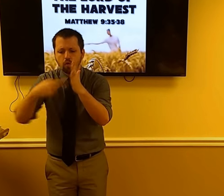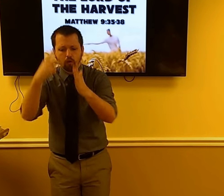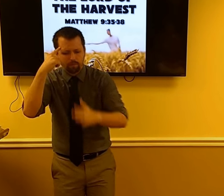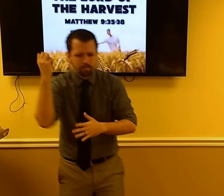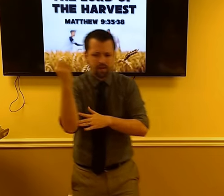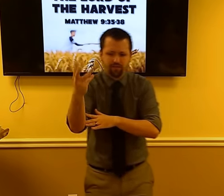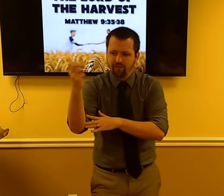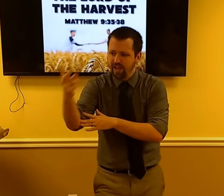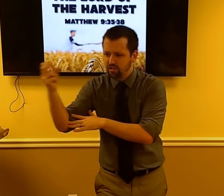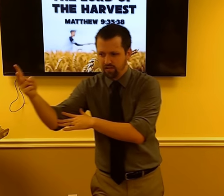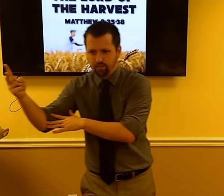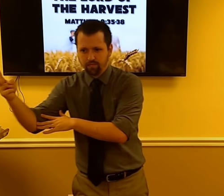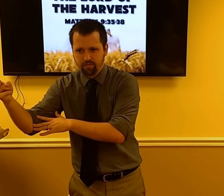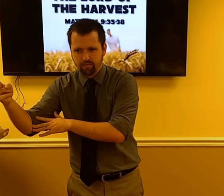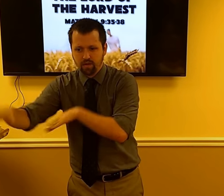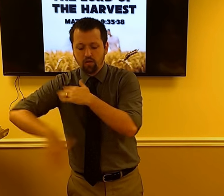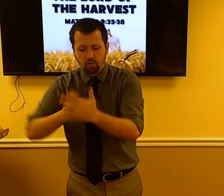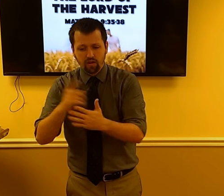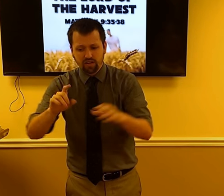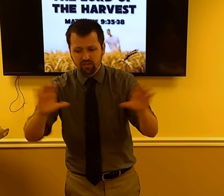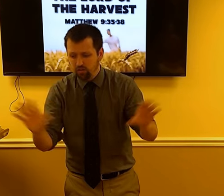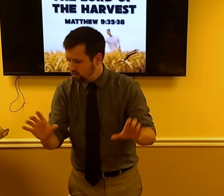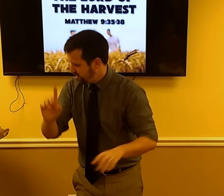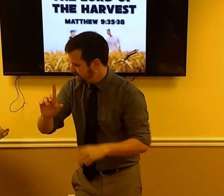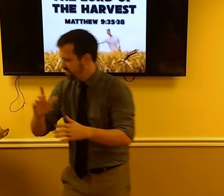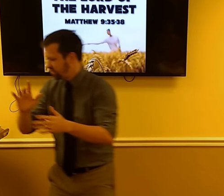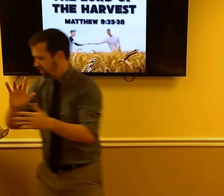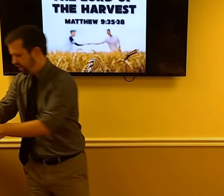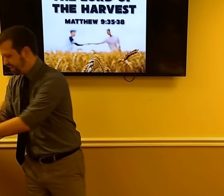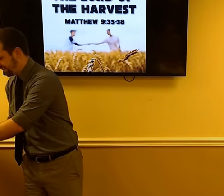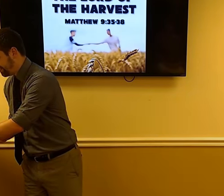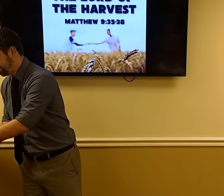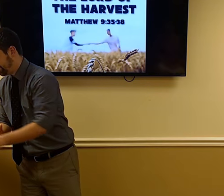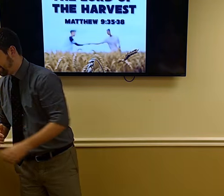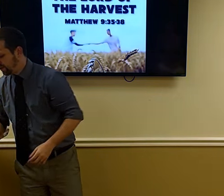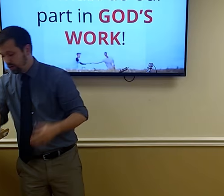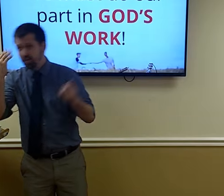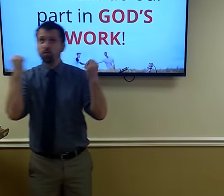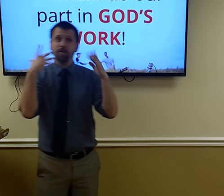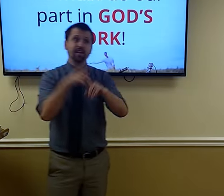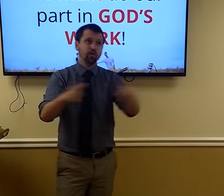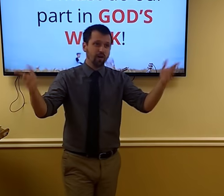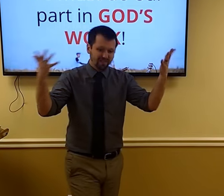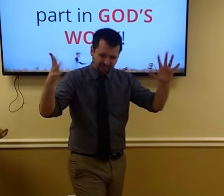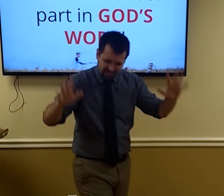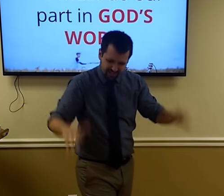role, evangelism, we all need to do it, that's actually the blank. Which I know many of you all finished,